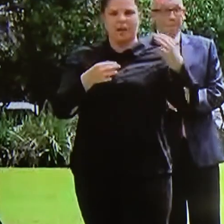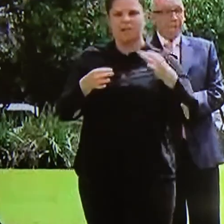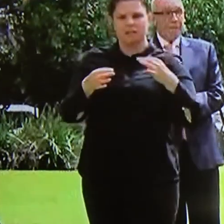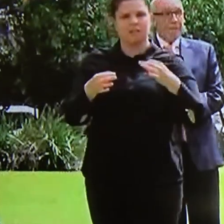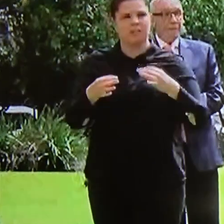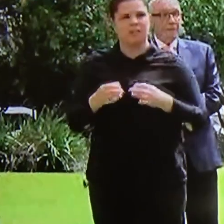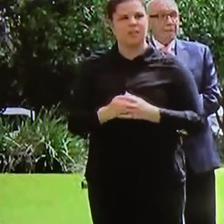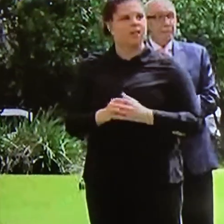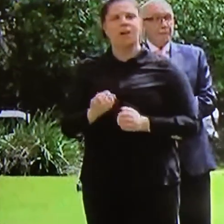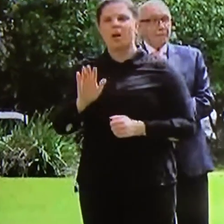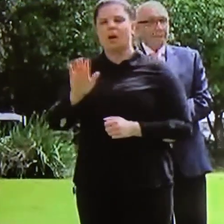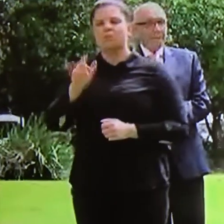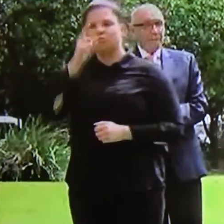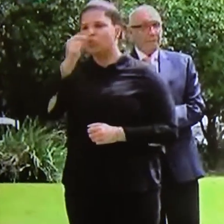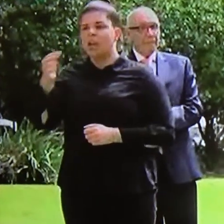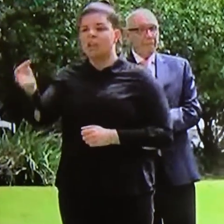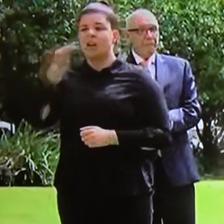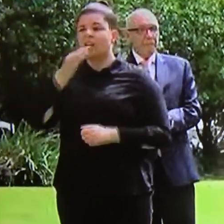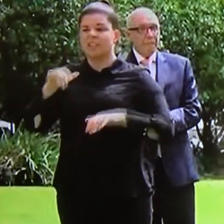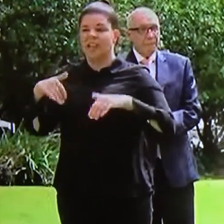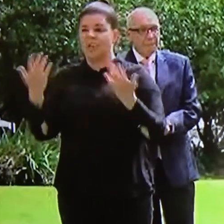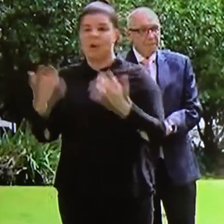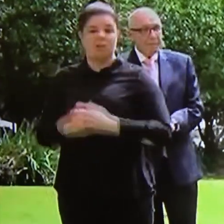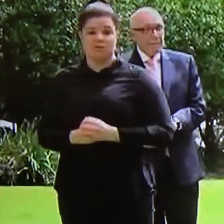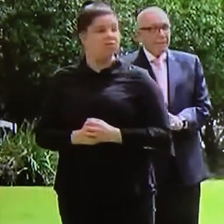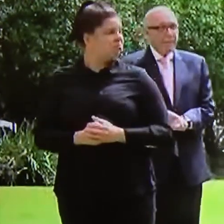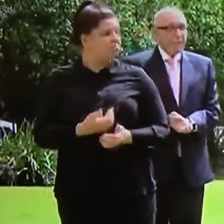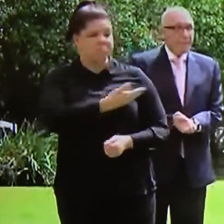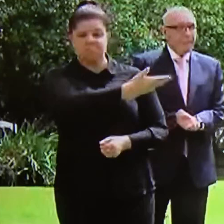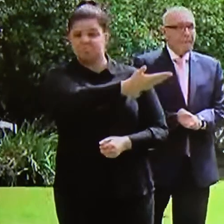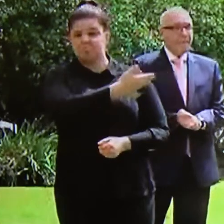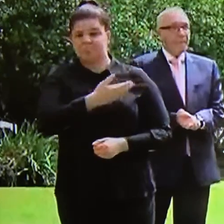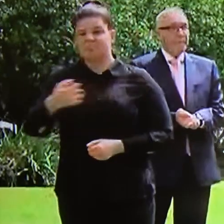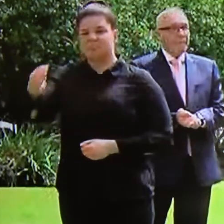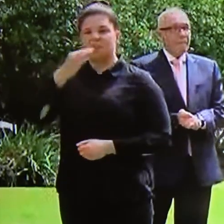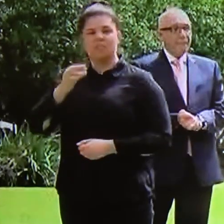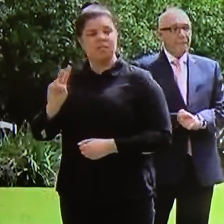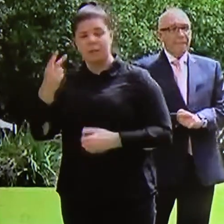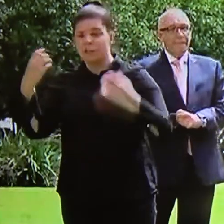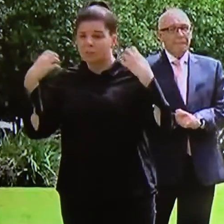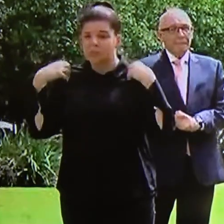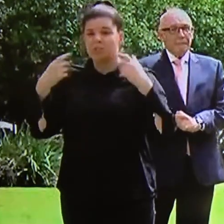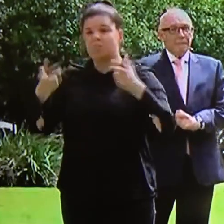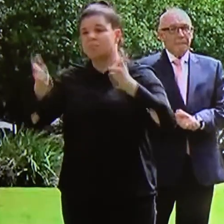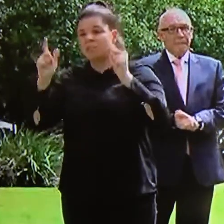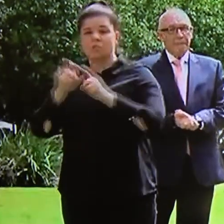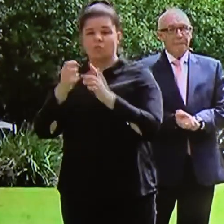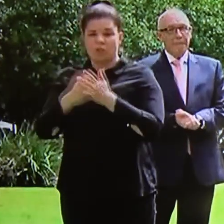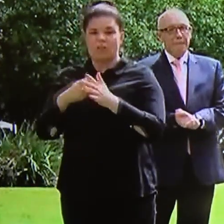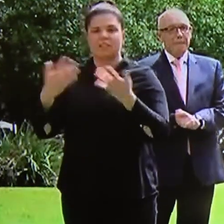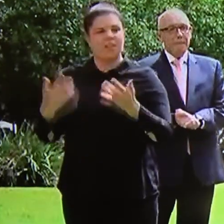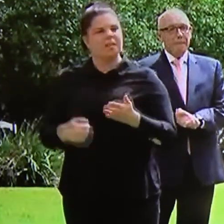Thanks very much, folks. So you can direct questions to any one of the ministers here, or obviously the Deputy Commissioner or Dr. Christine Selvey.